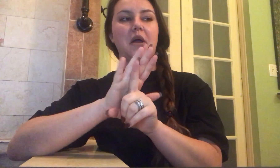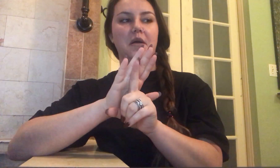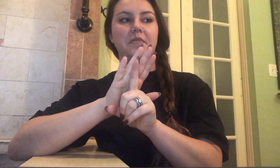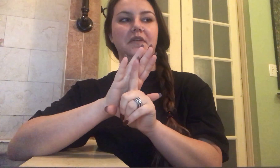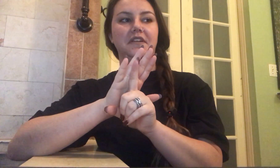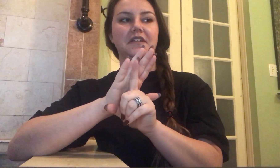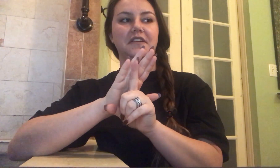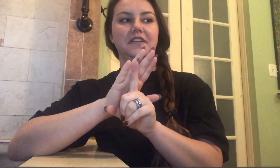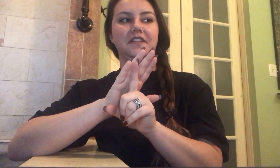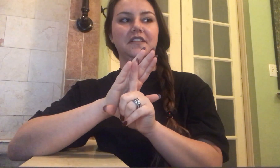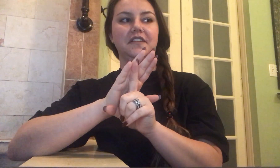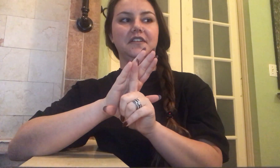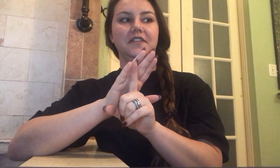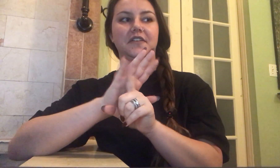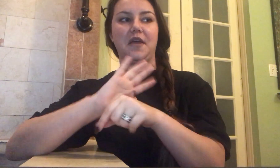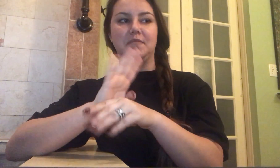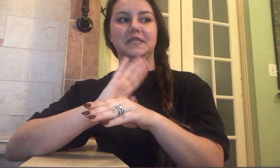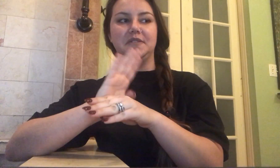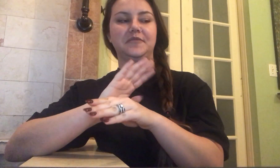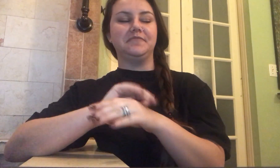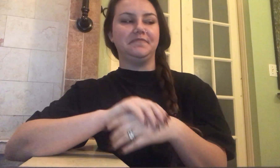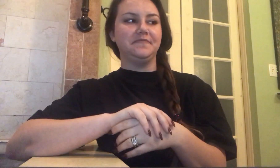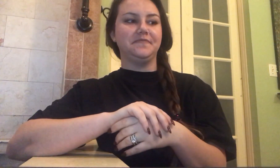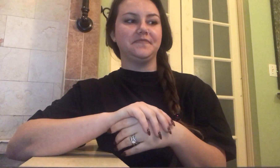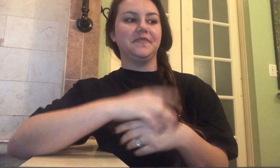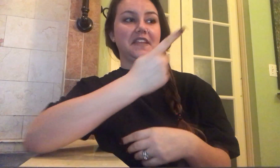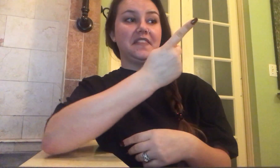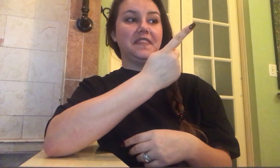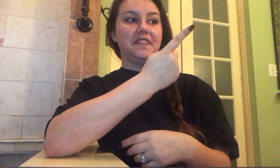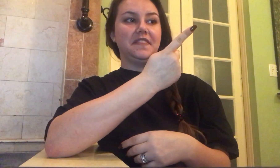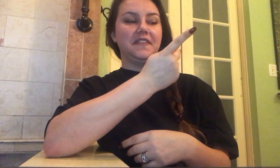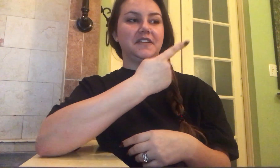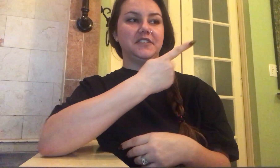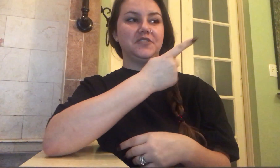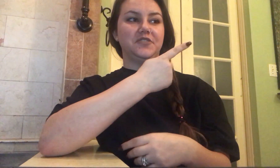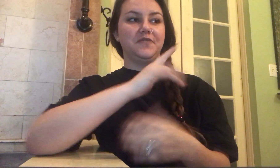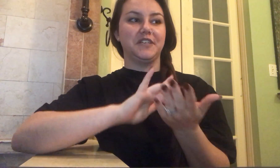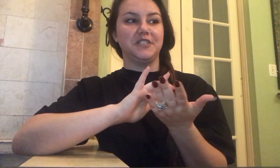In which Science Mike and Michael Gunger slaughter the idol of American nationalism.